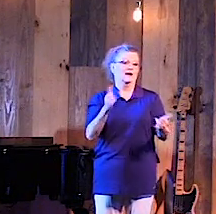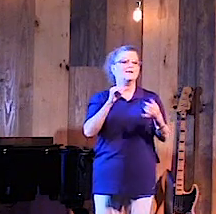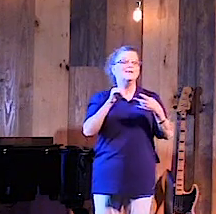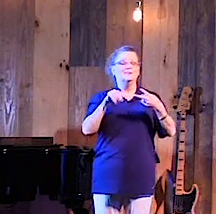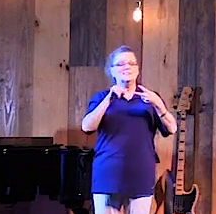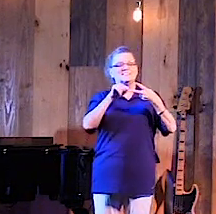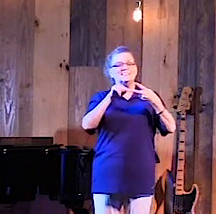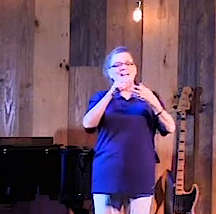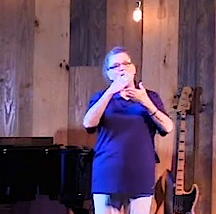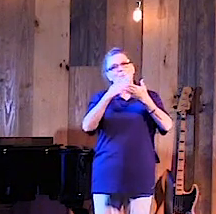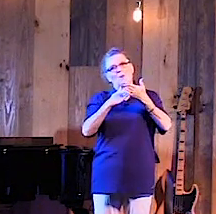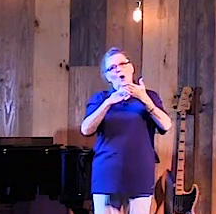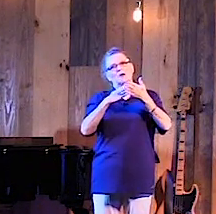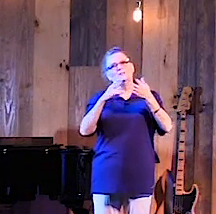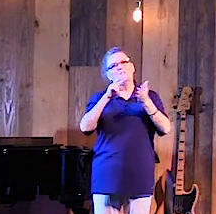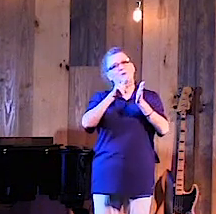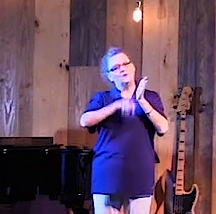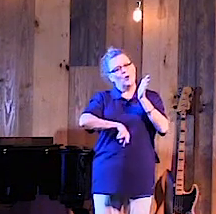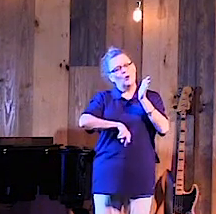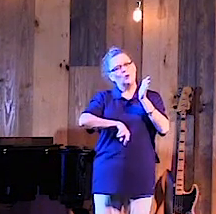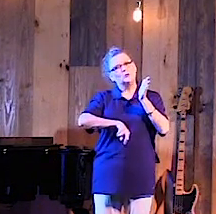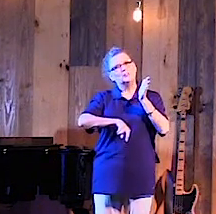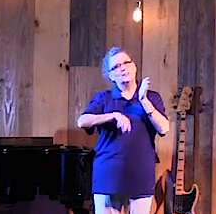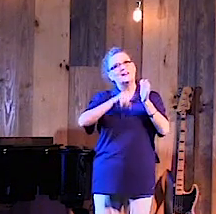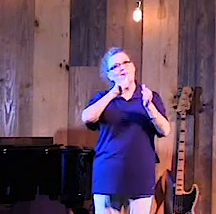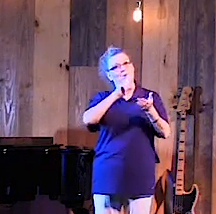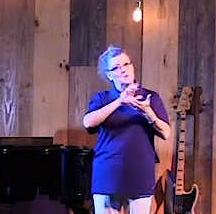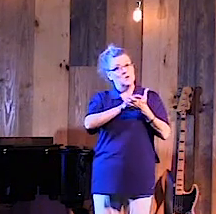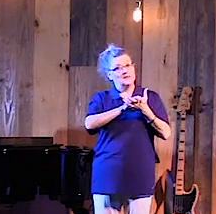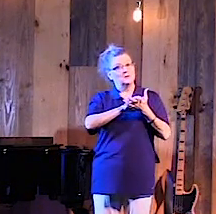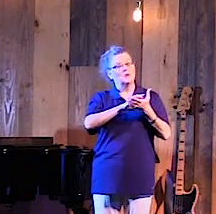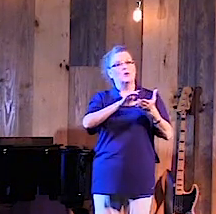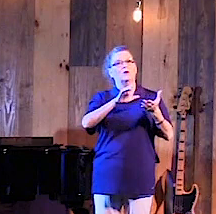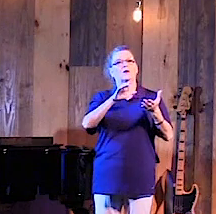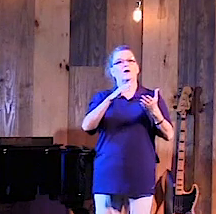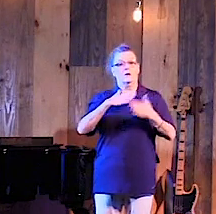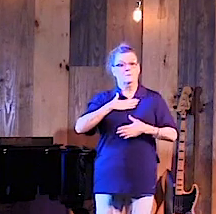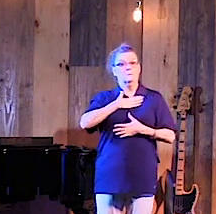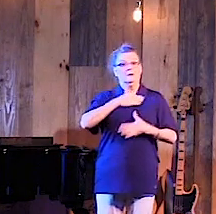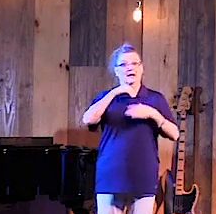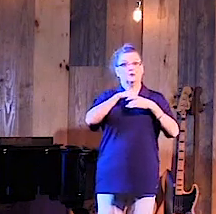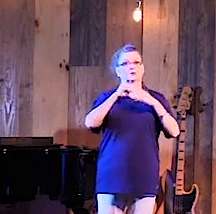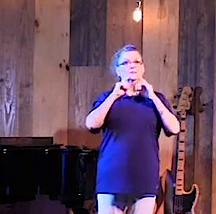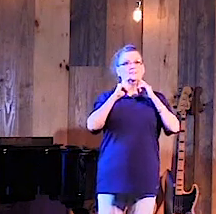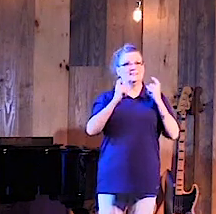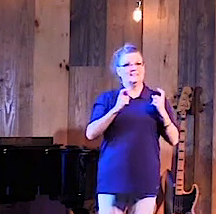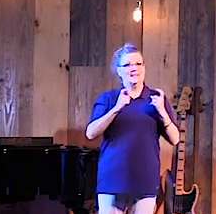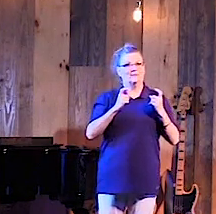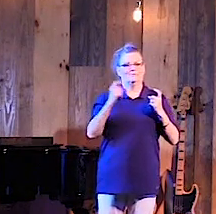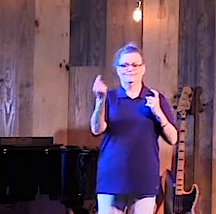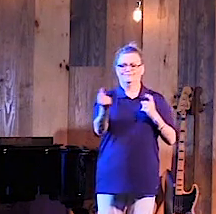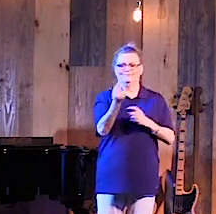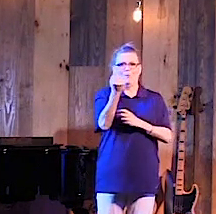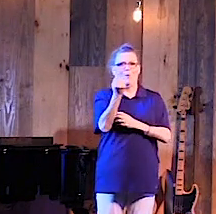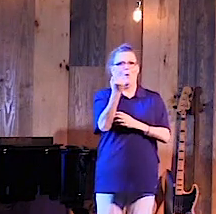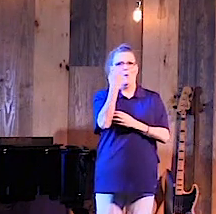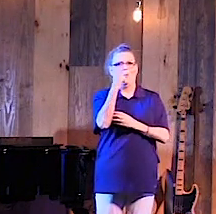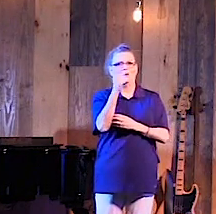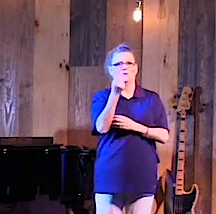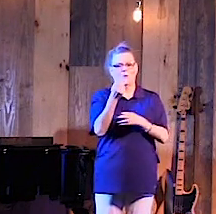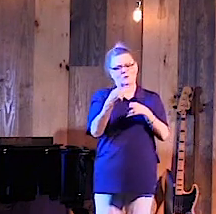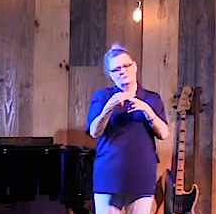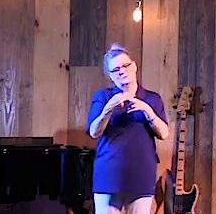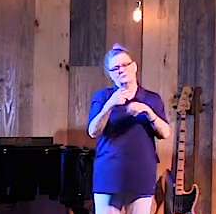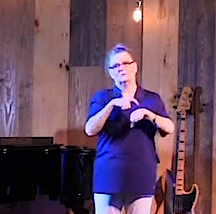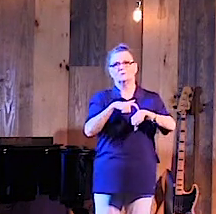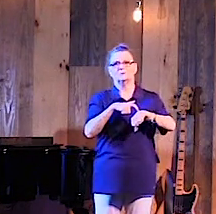to that verse and that principle in Scripture. While there's pleasure in sin, the Bible says it's only for a season. And